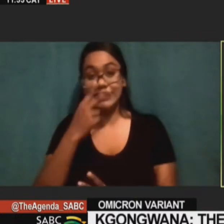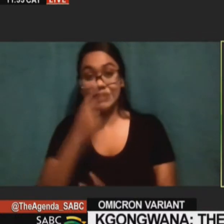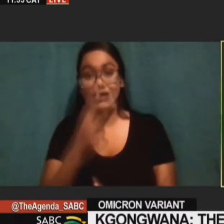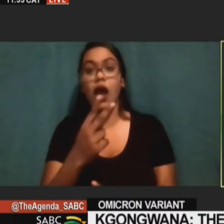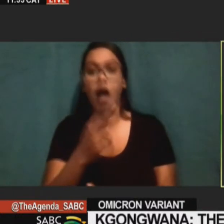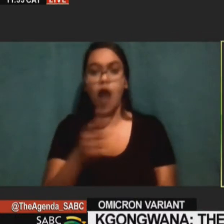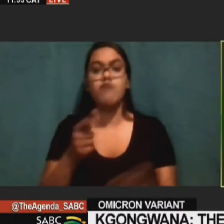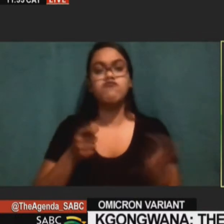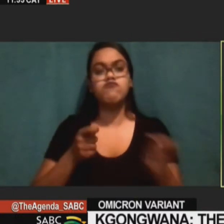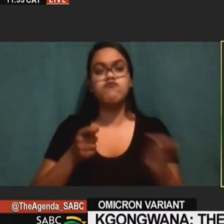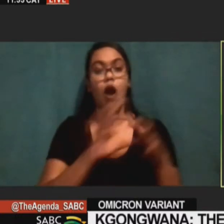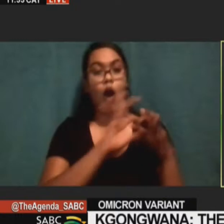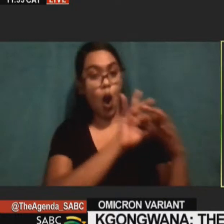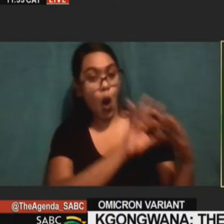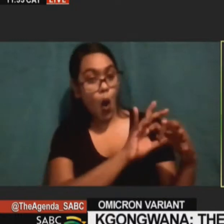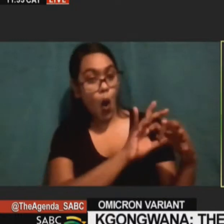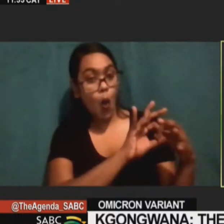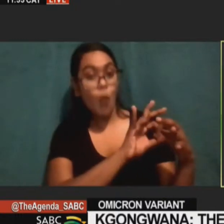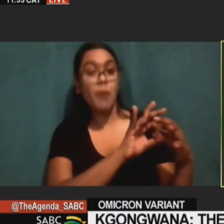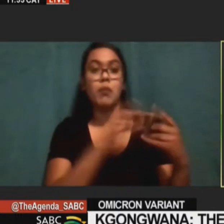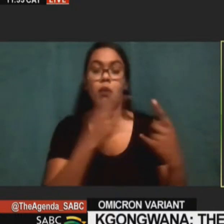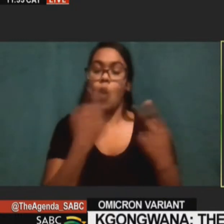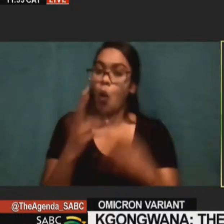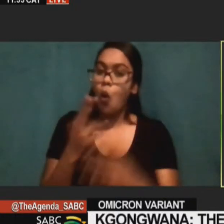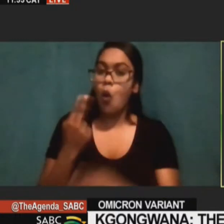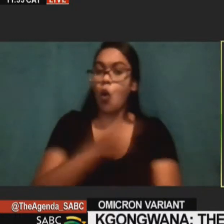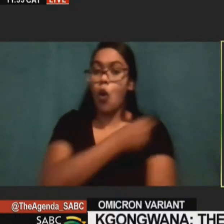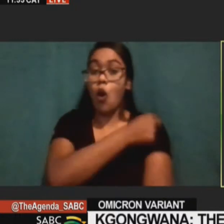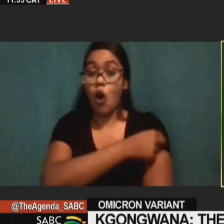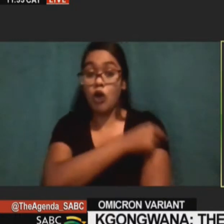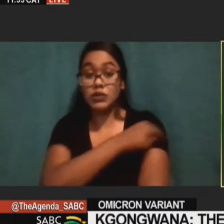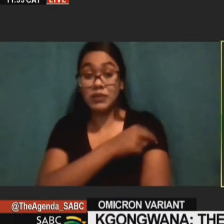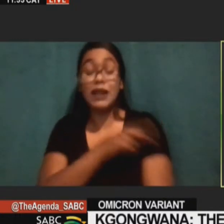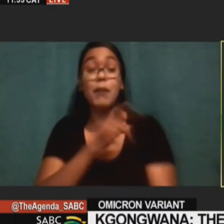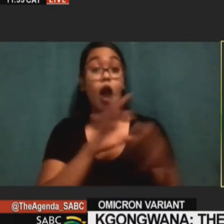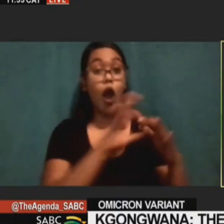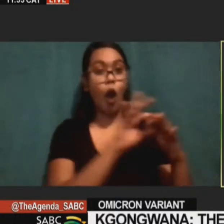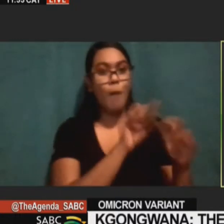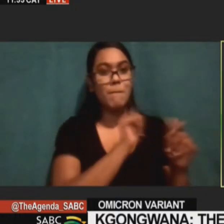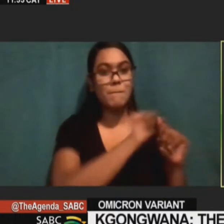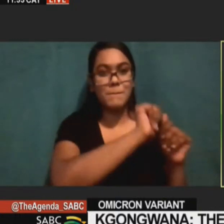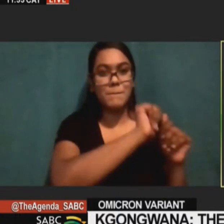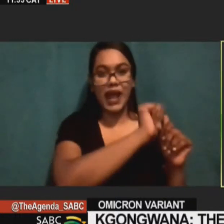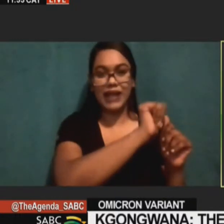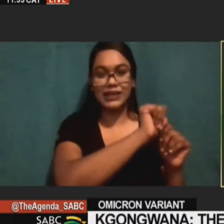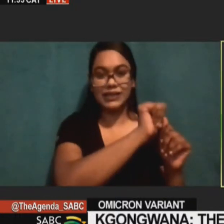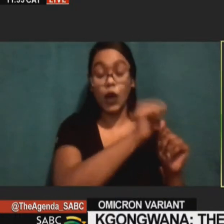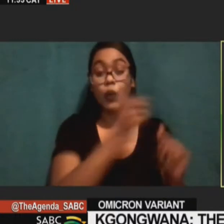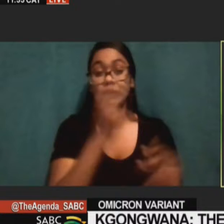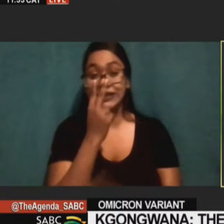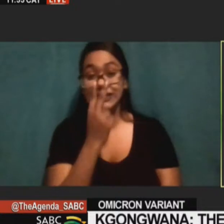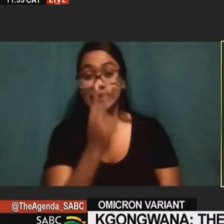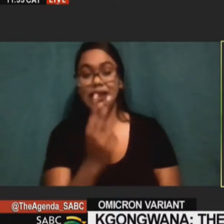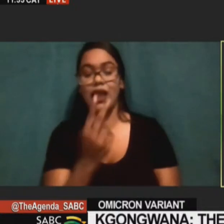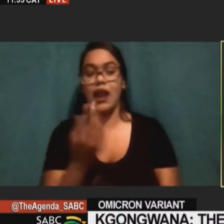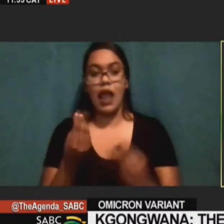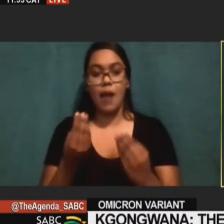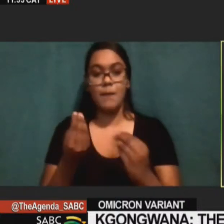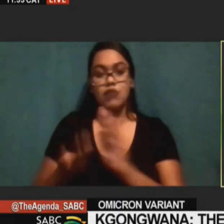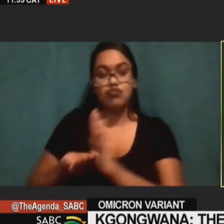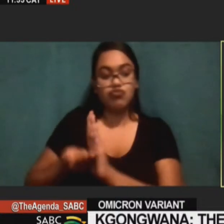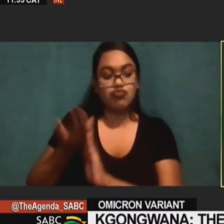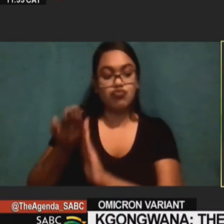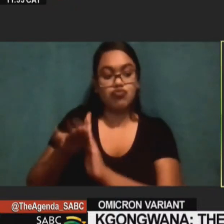much better. And we are at the moment starting to see this increase. And so we will know a lot more in terms